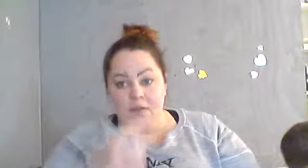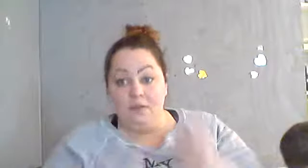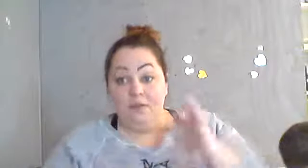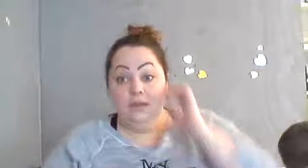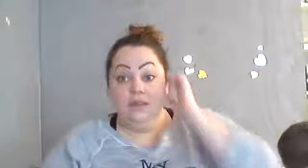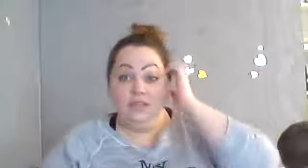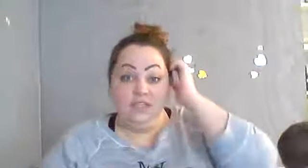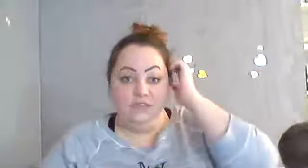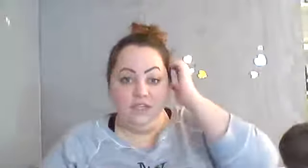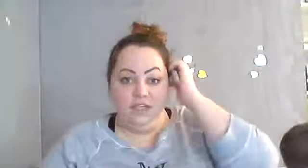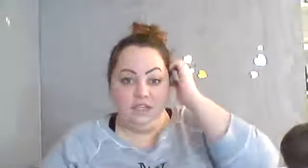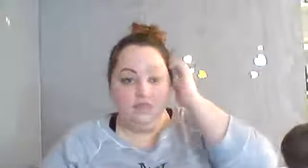That's the end of our list.